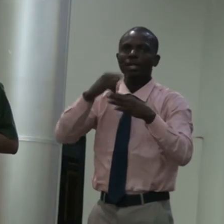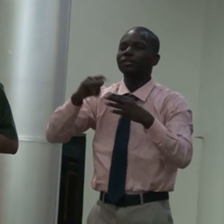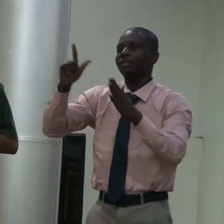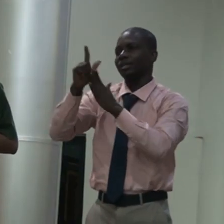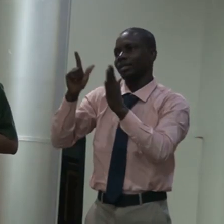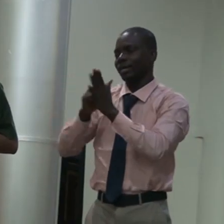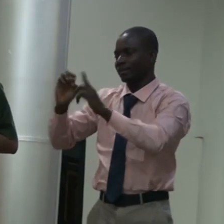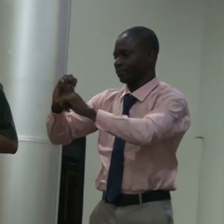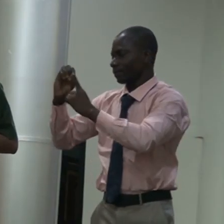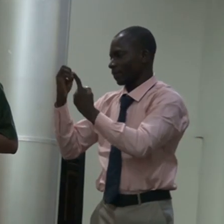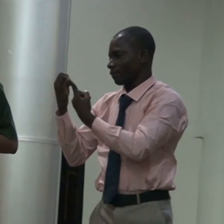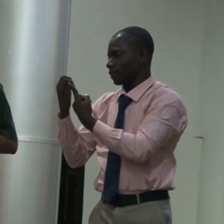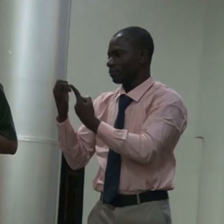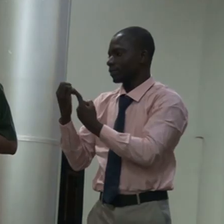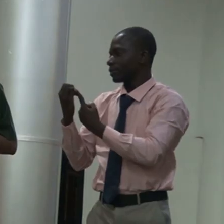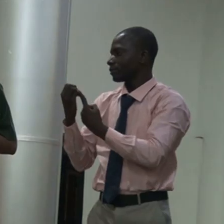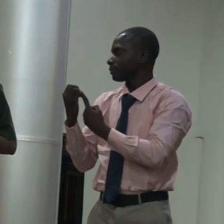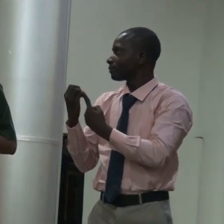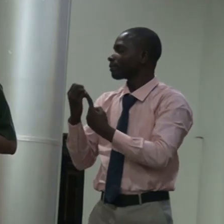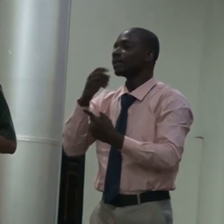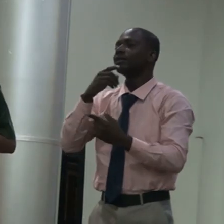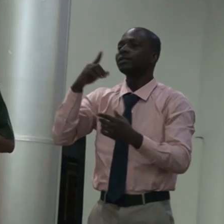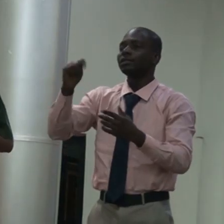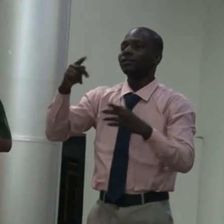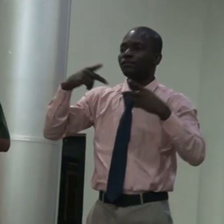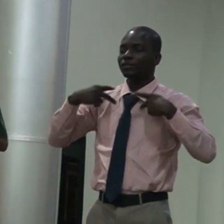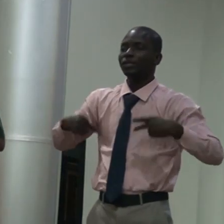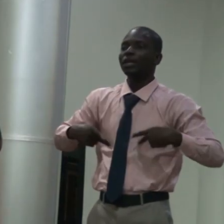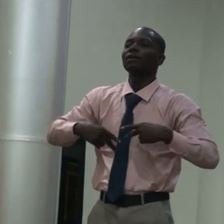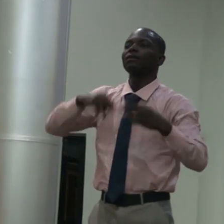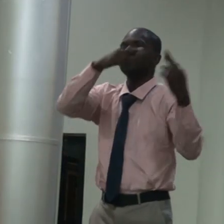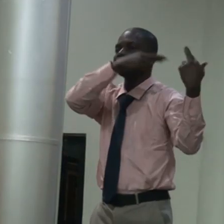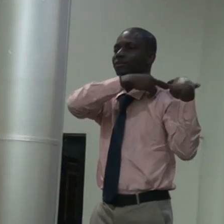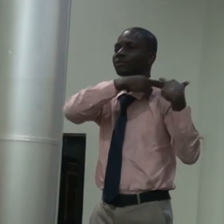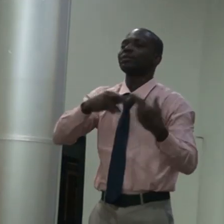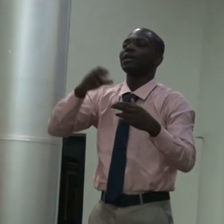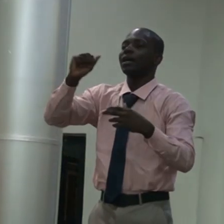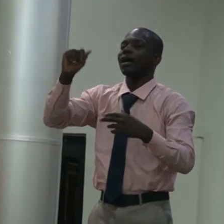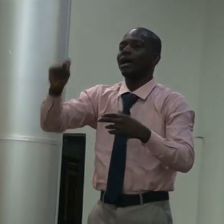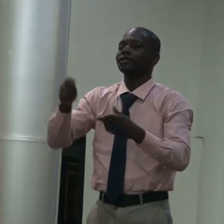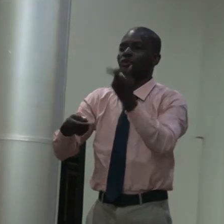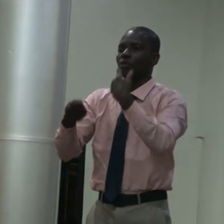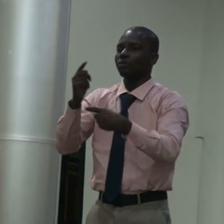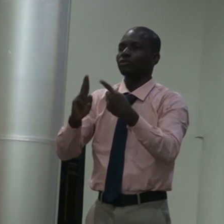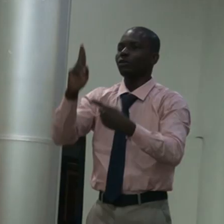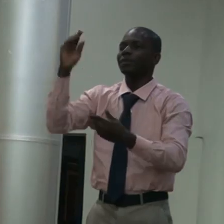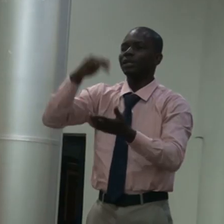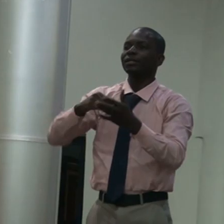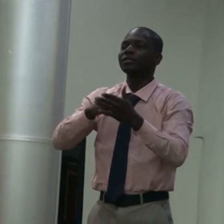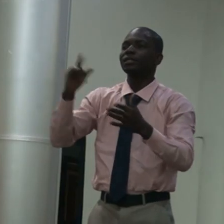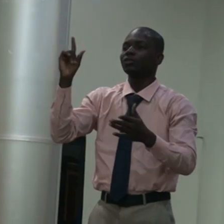legal environment, the Fiscal Responsibility Act comes up again. It's